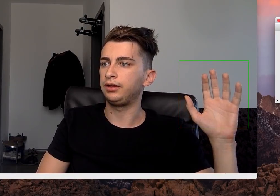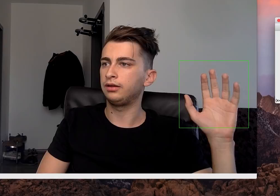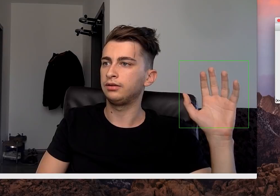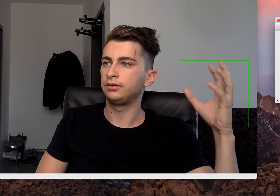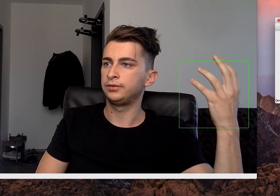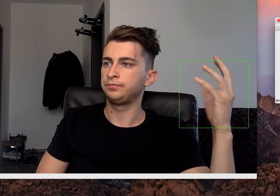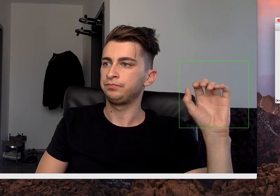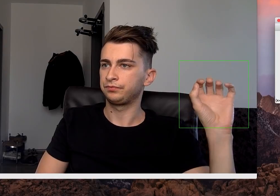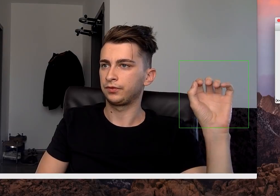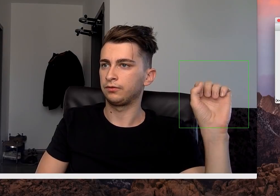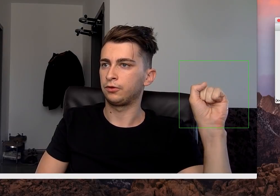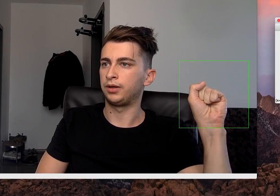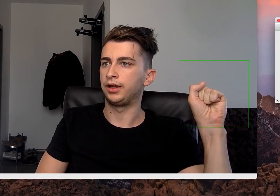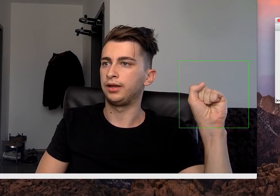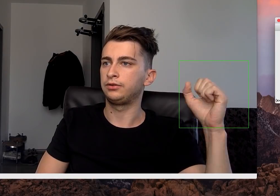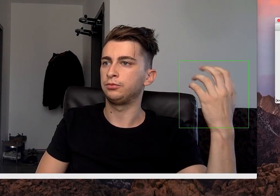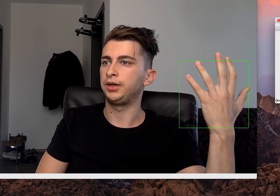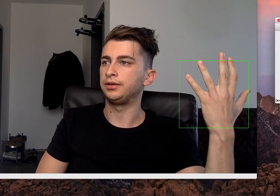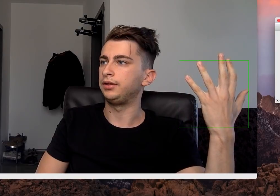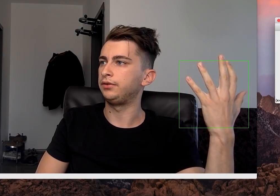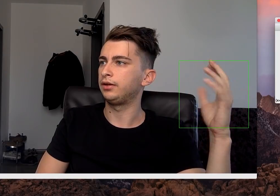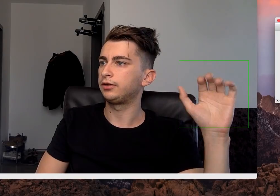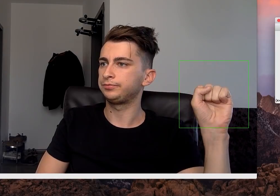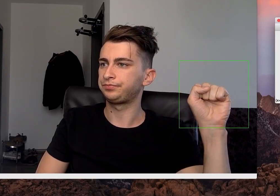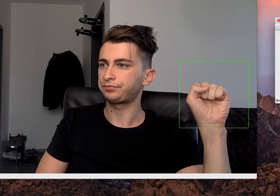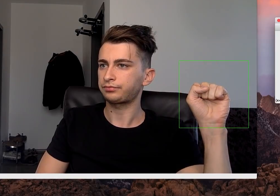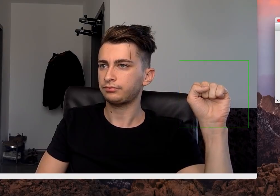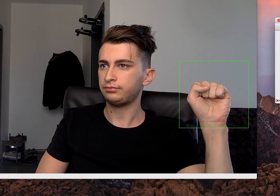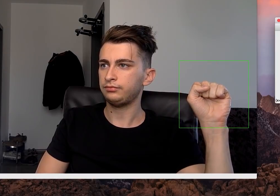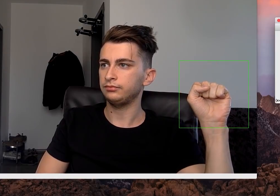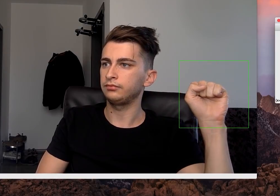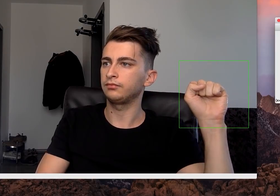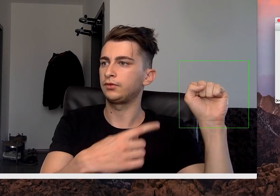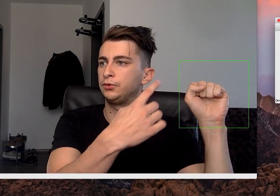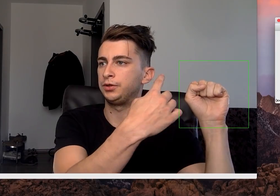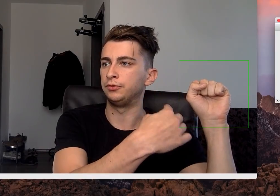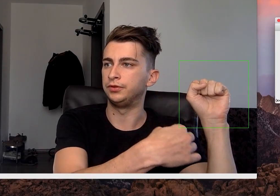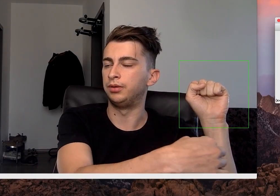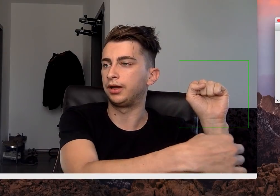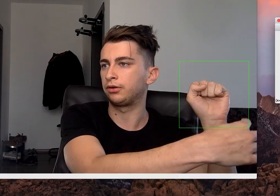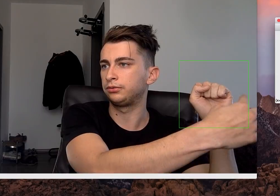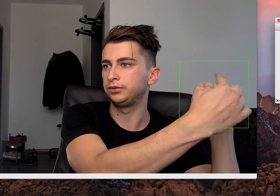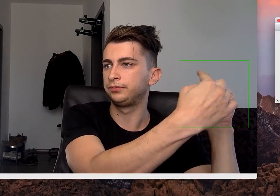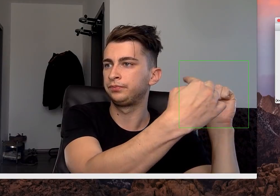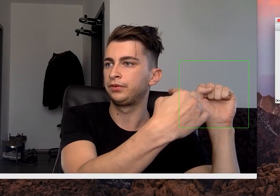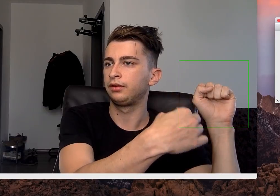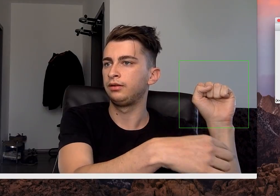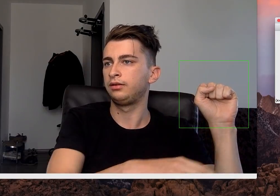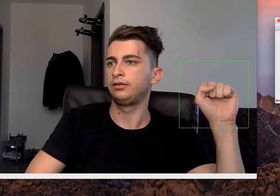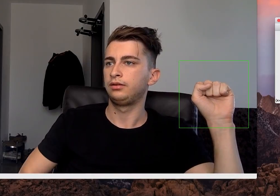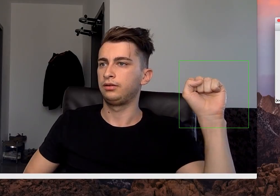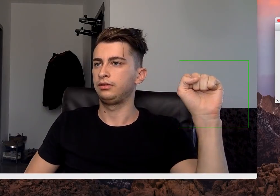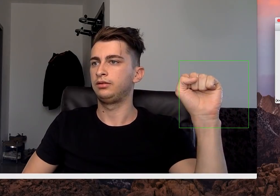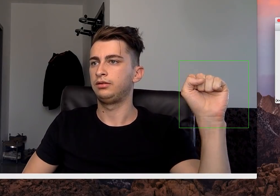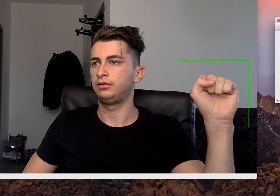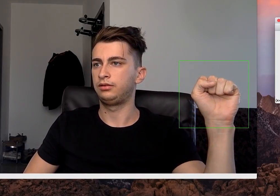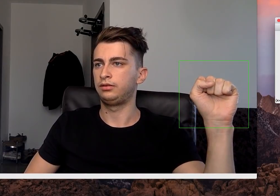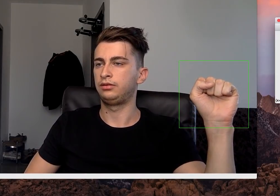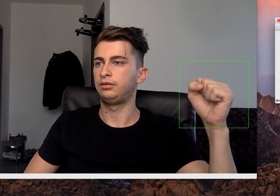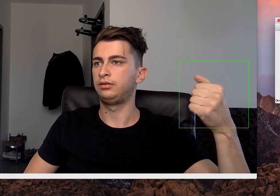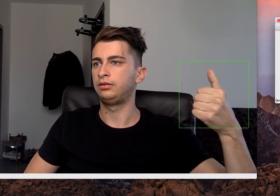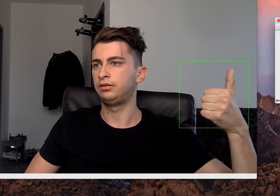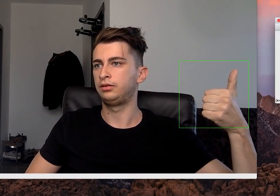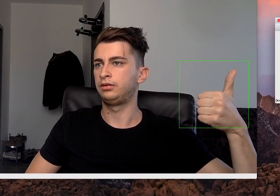the skin from my hand to make it easier to remove the background.